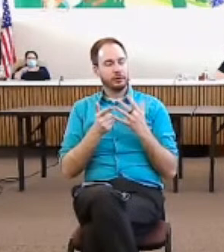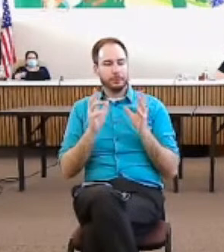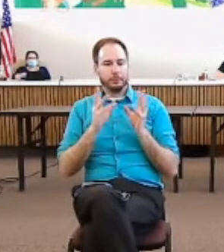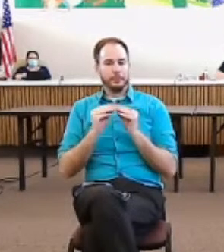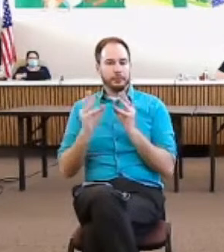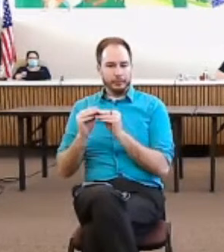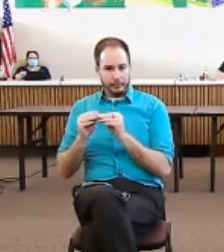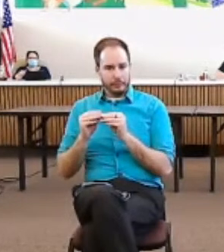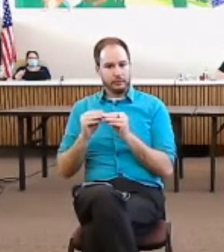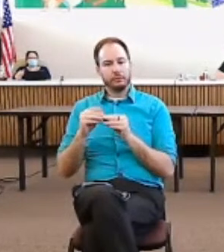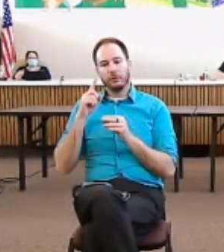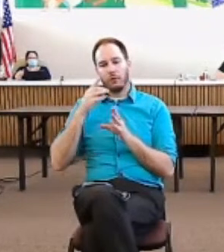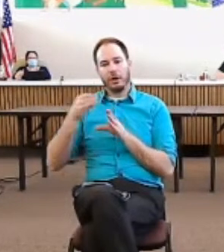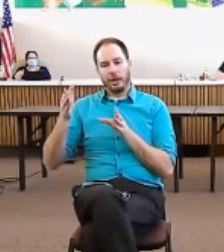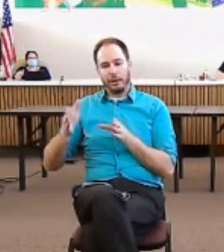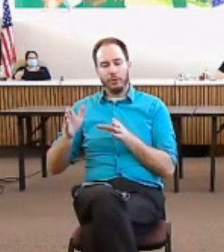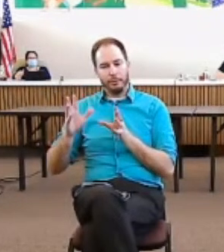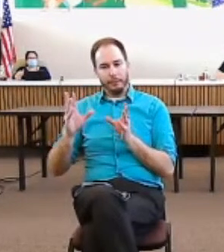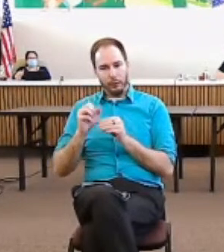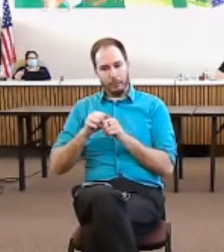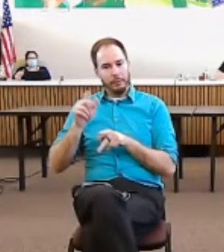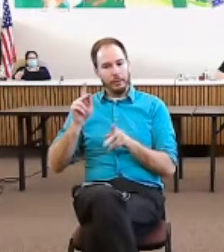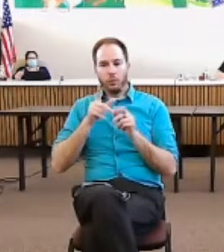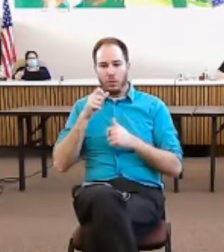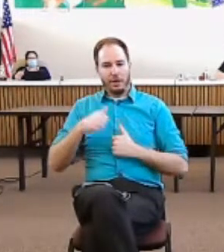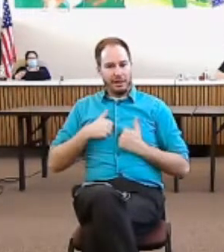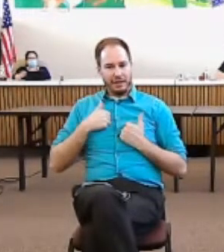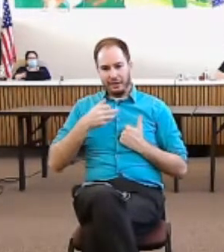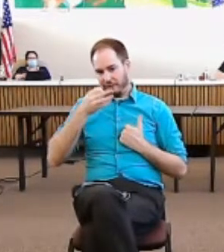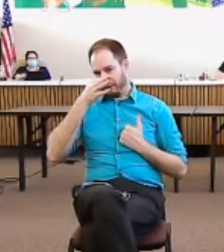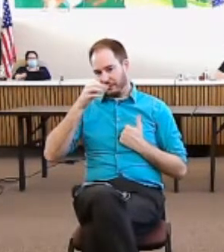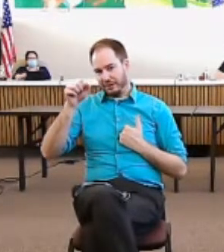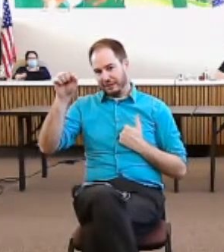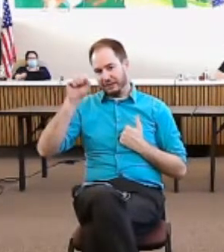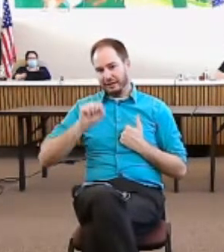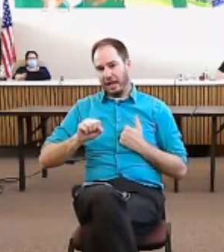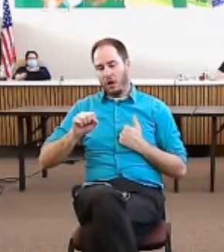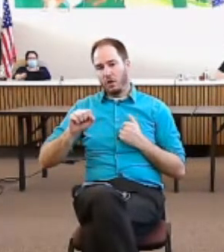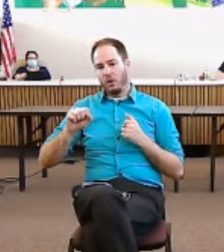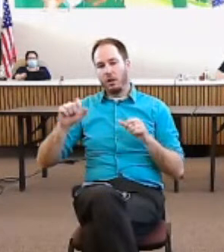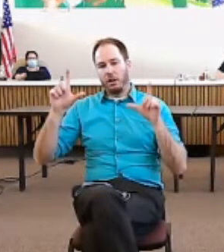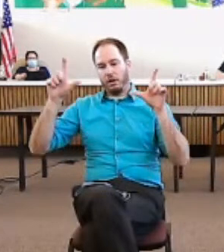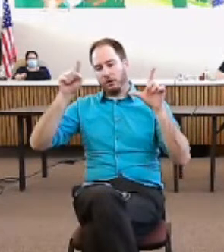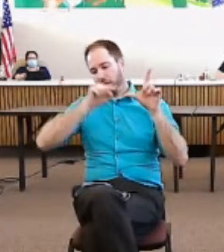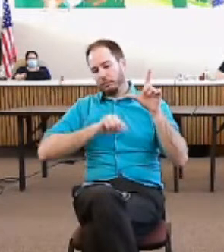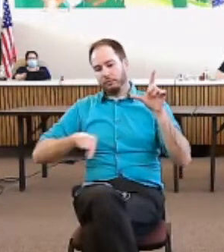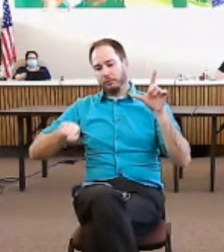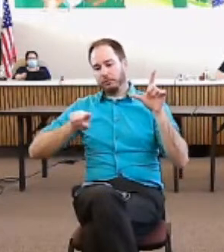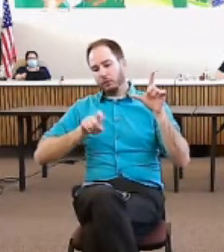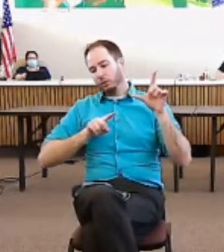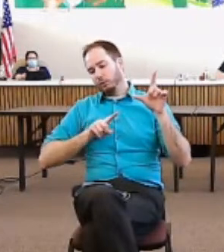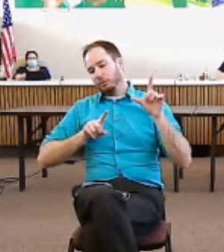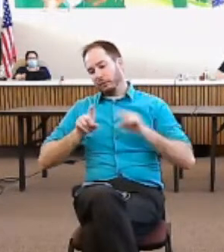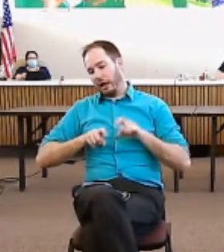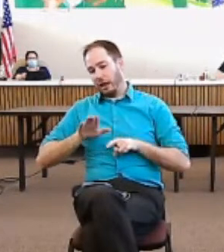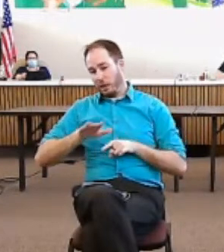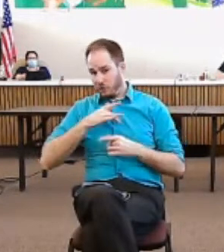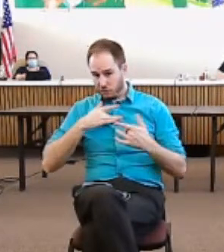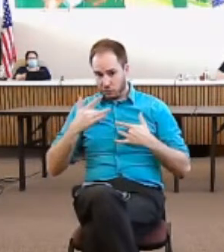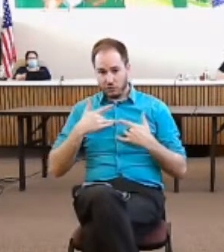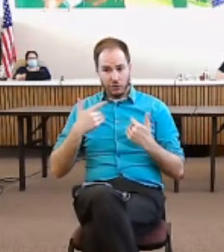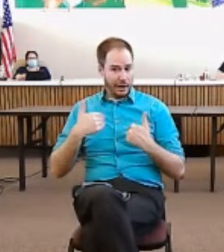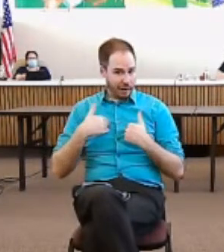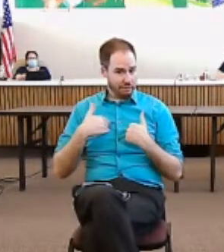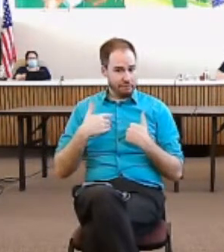meetings, including neighborhood meetings with the folks who live just to the south of this, to gather their concerns and